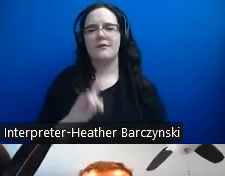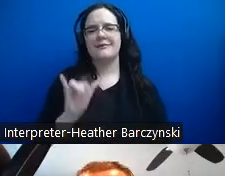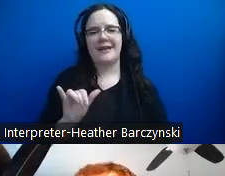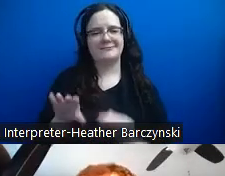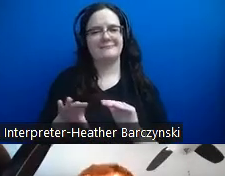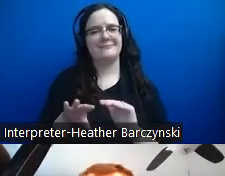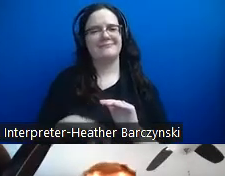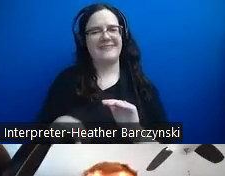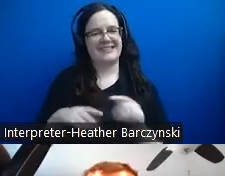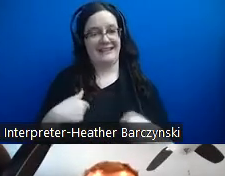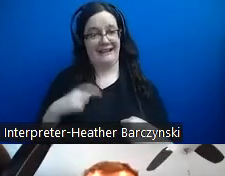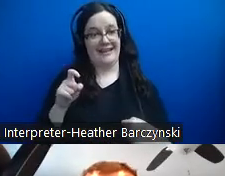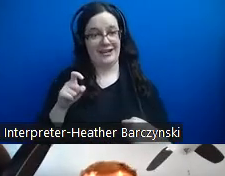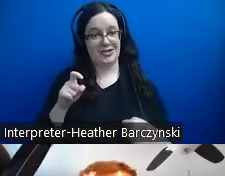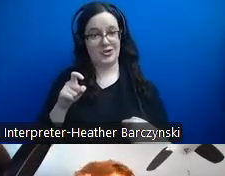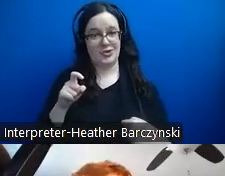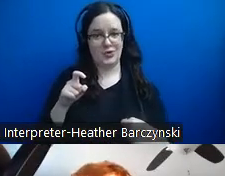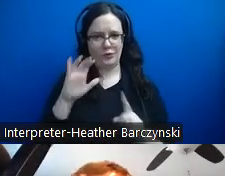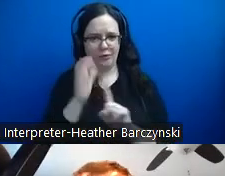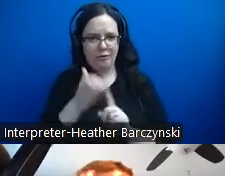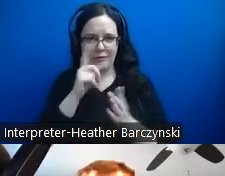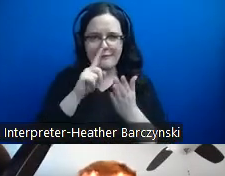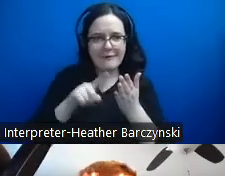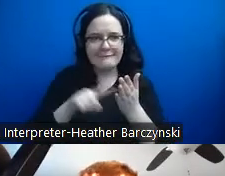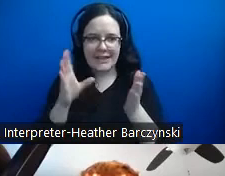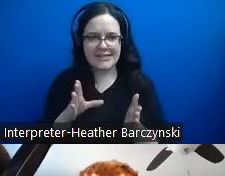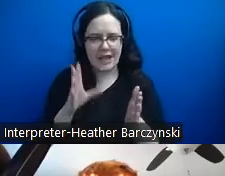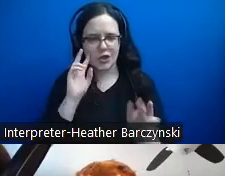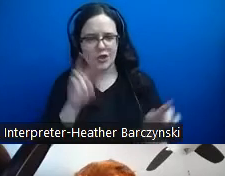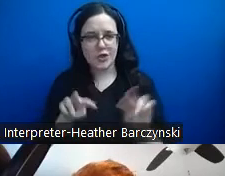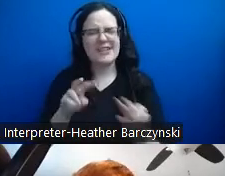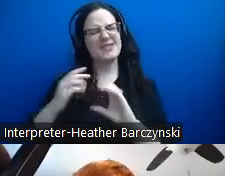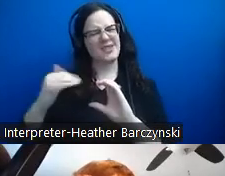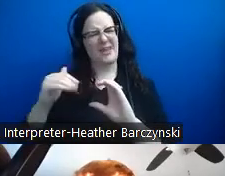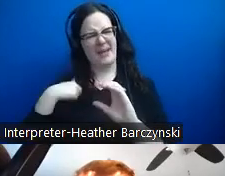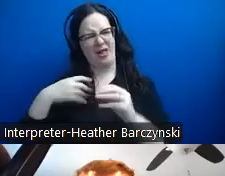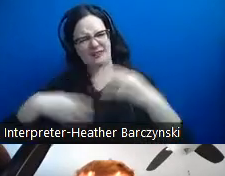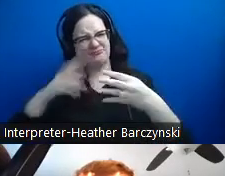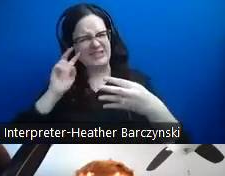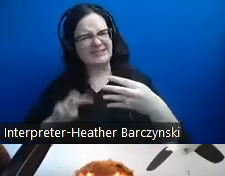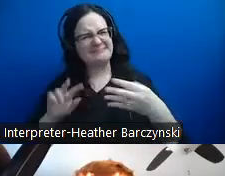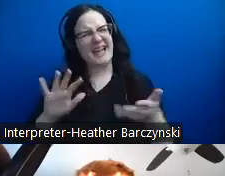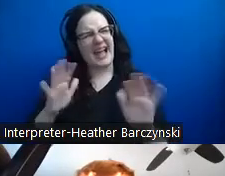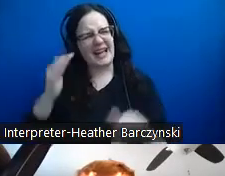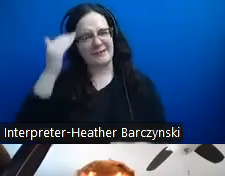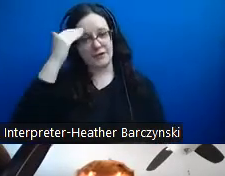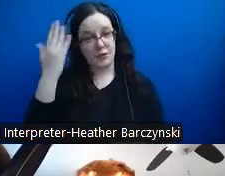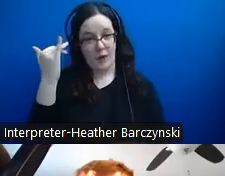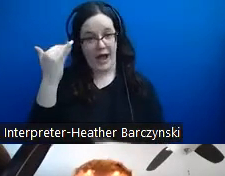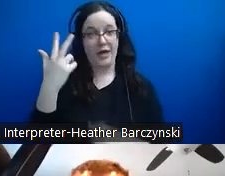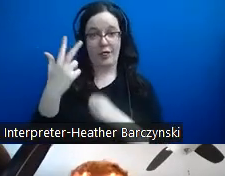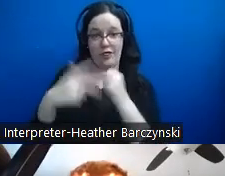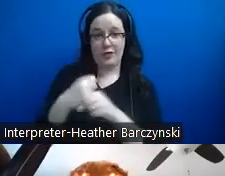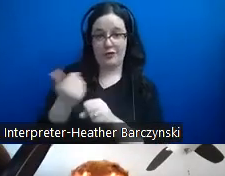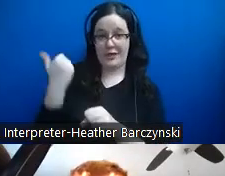the investigator. So after going through the emails, I kind of knew something because back 3 years ago,